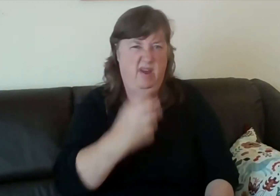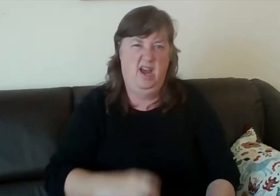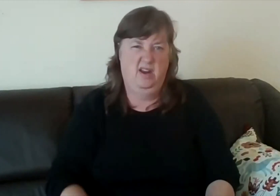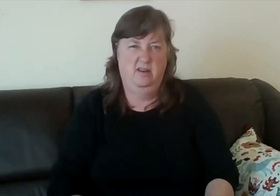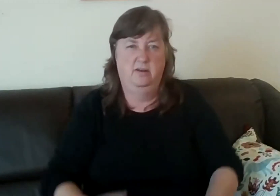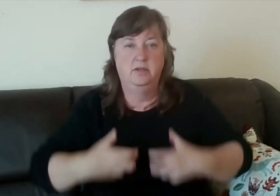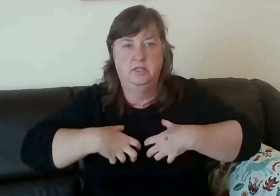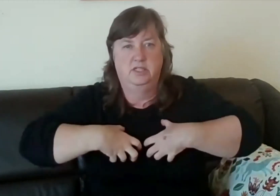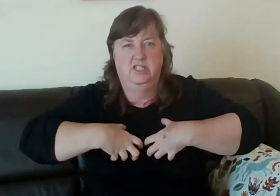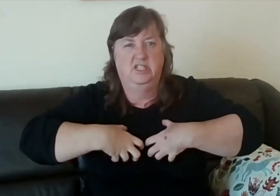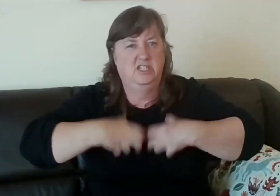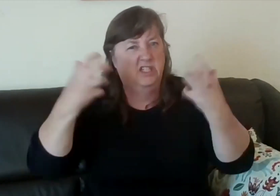mad.